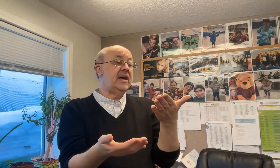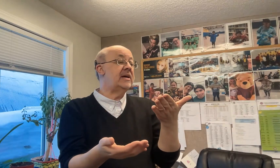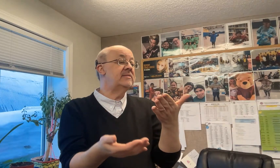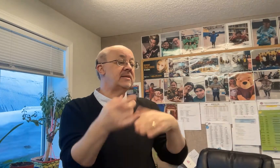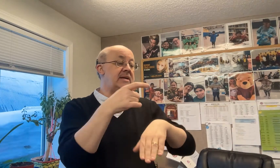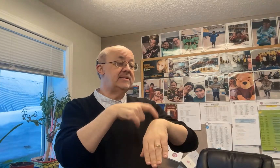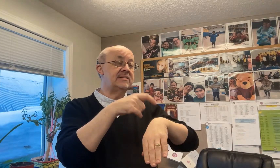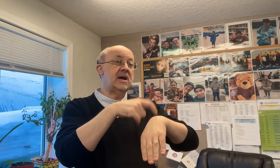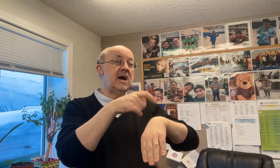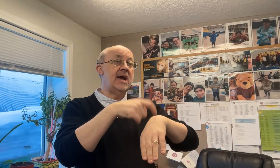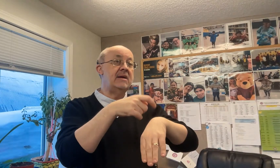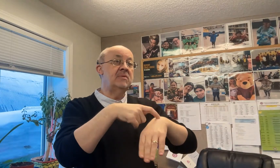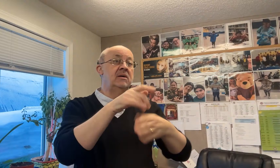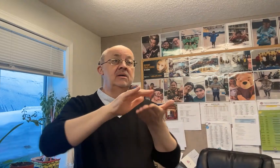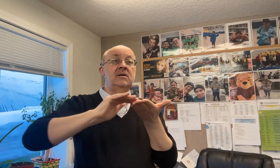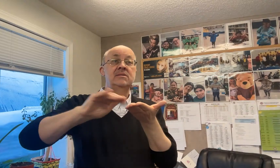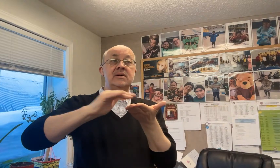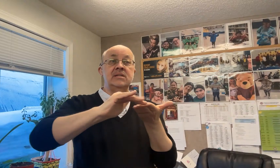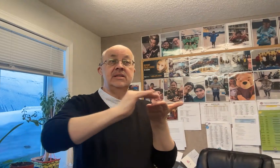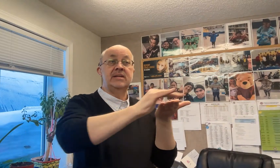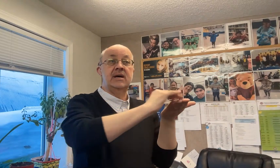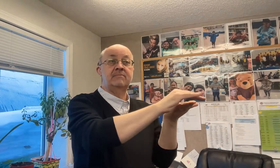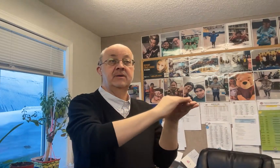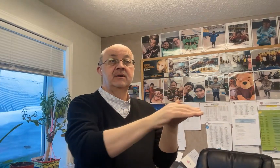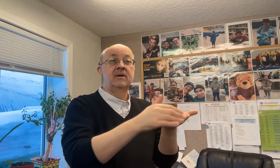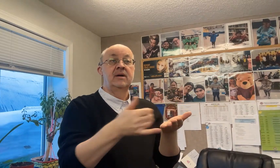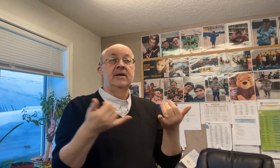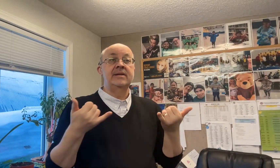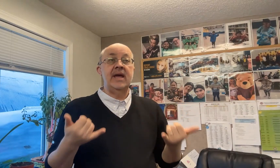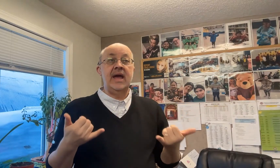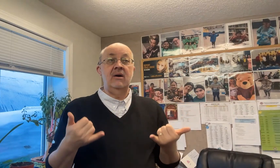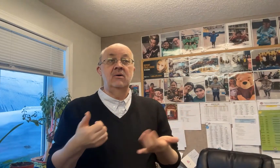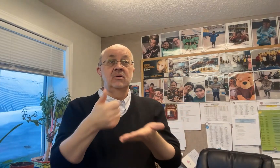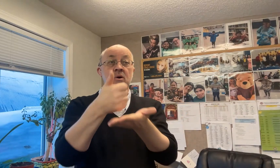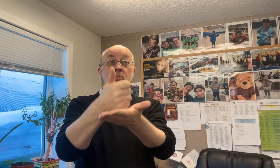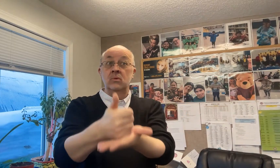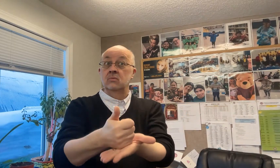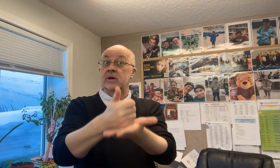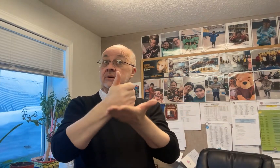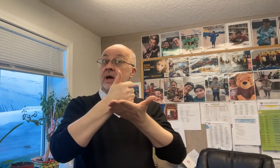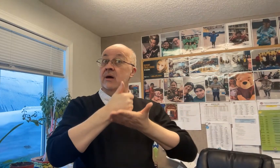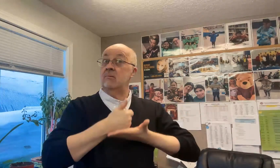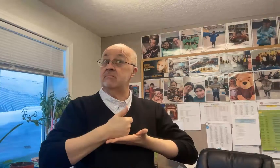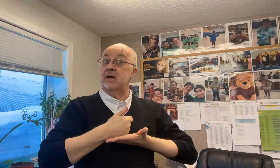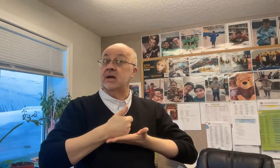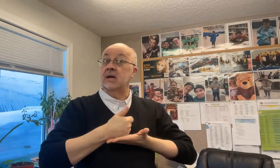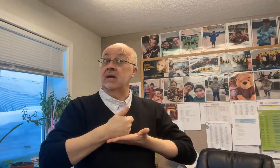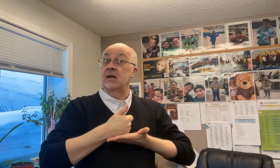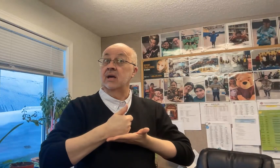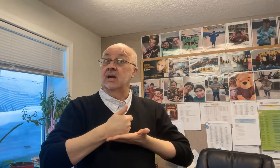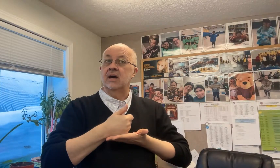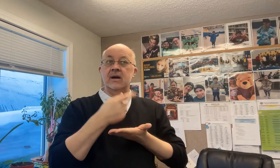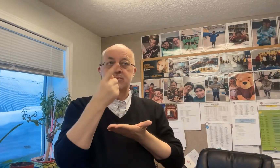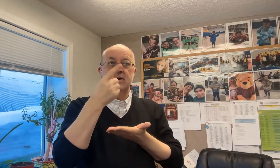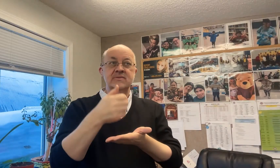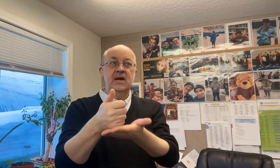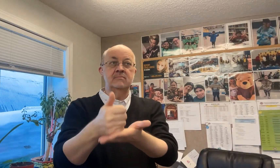says it's time to clean up now. Will you help me? Eyebrows up. Will